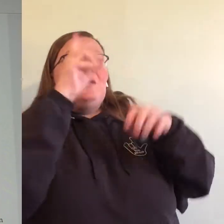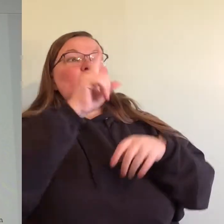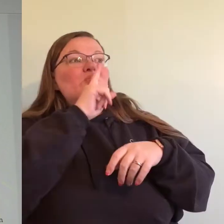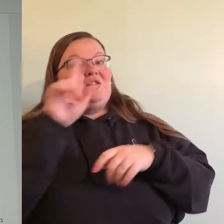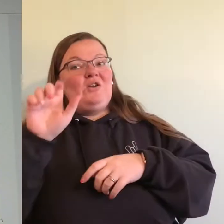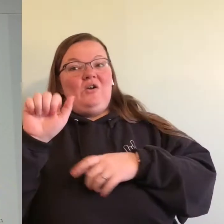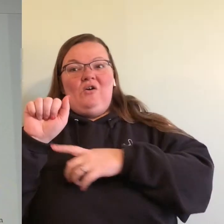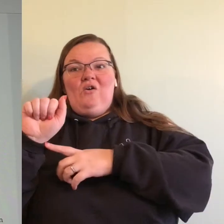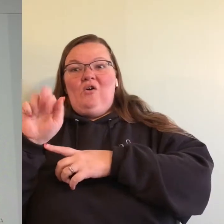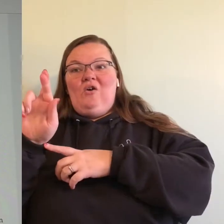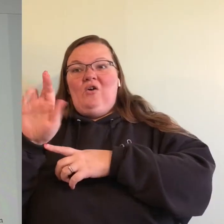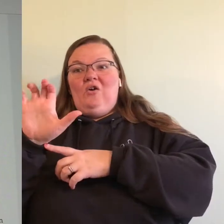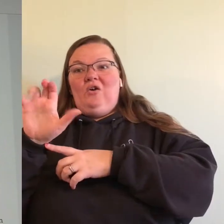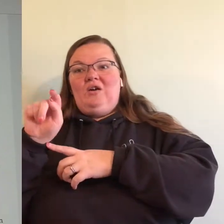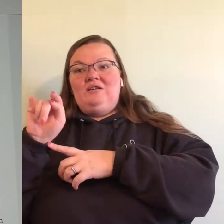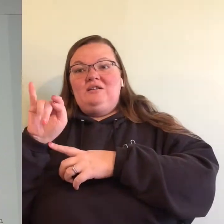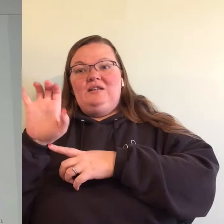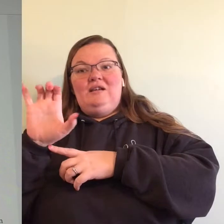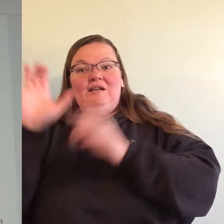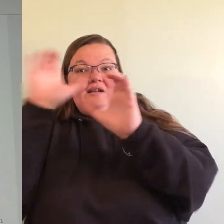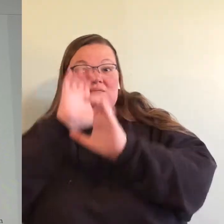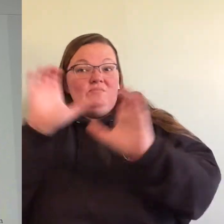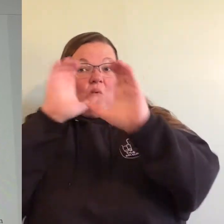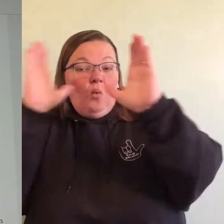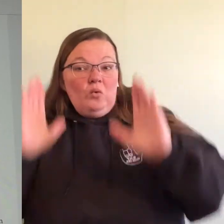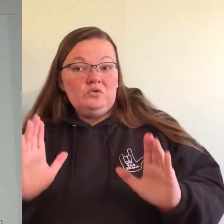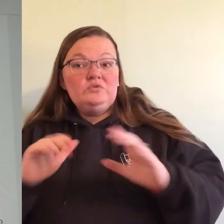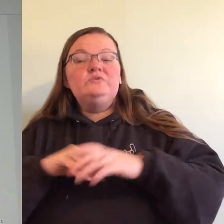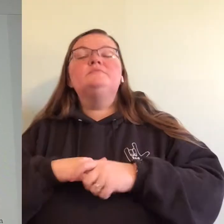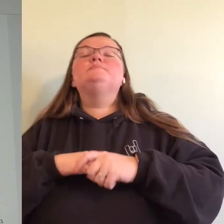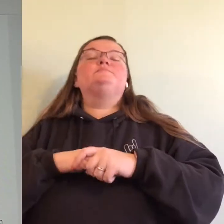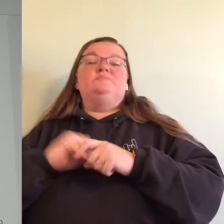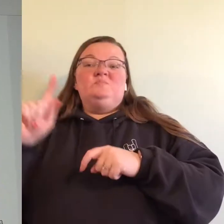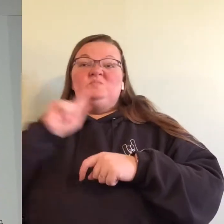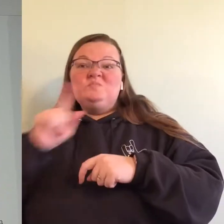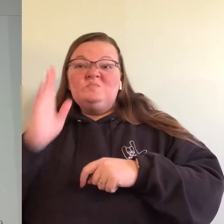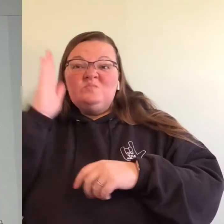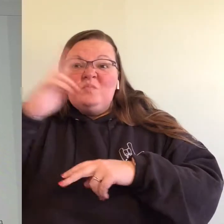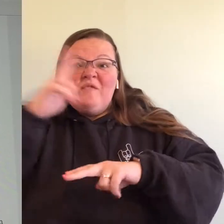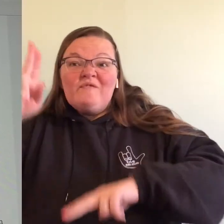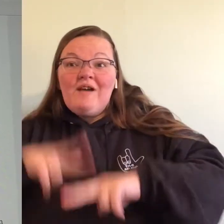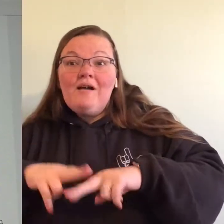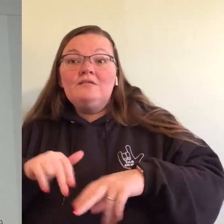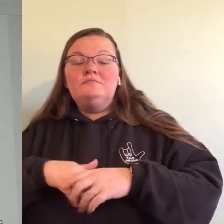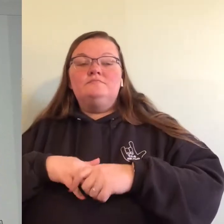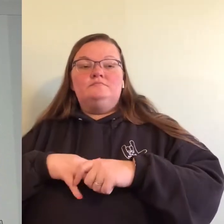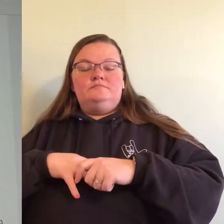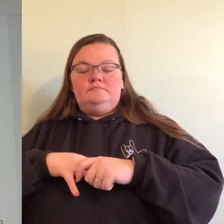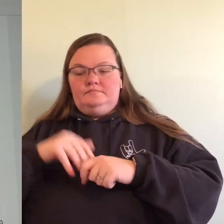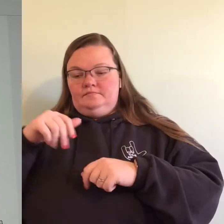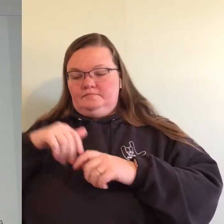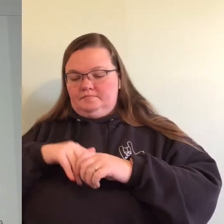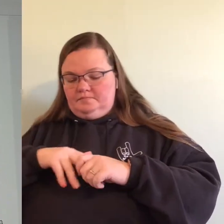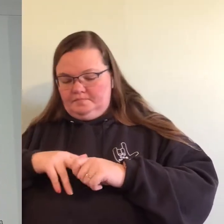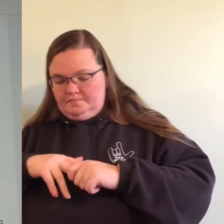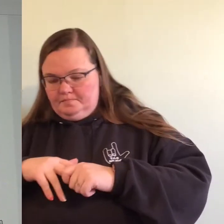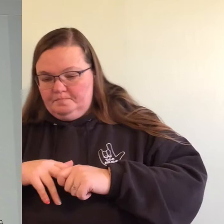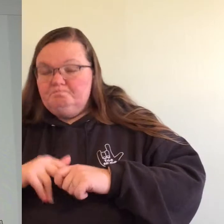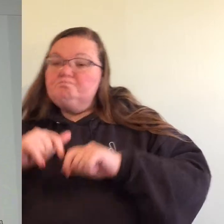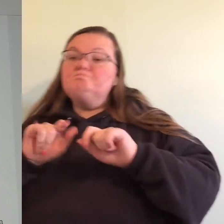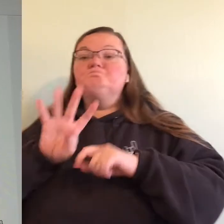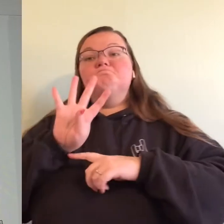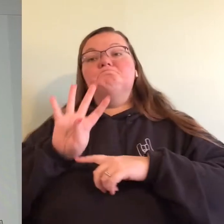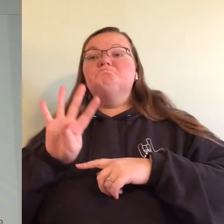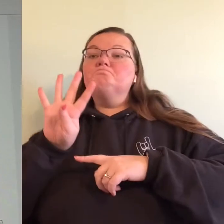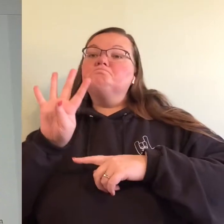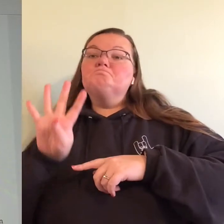Arctic explorers," said Lucy. "This is going to be exciting. Enough without pretending," said Peter, as they began leading the